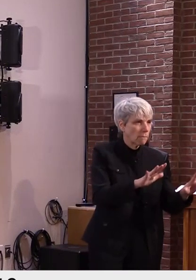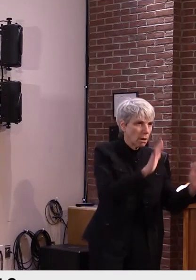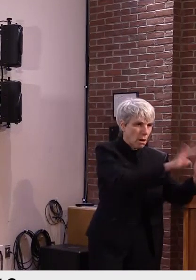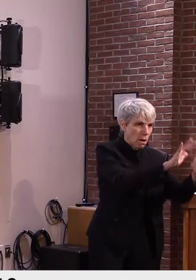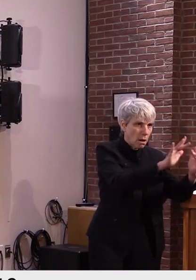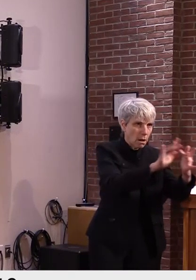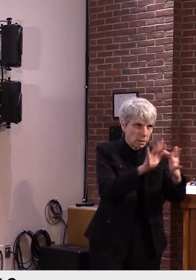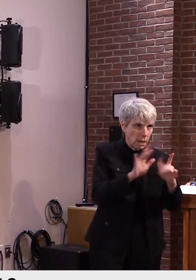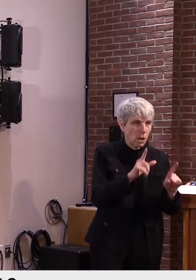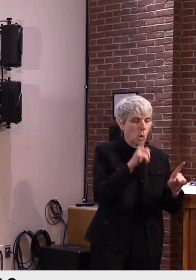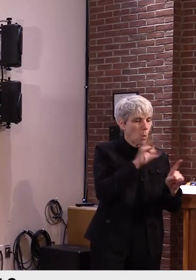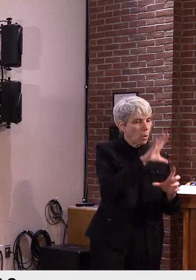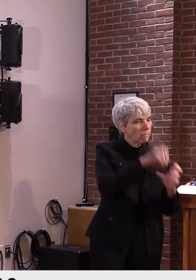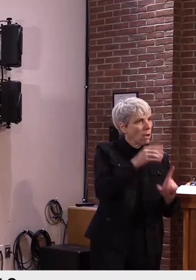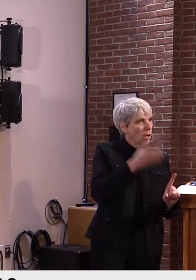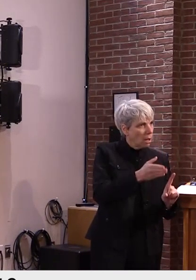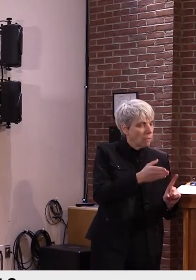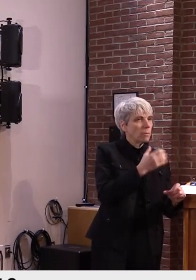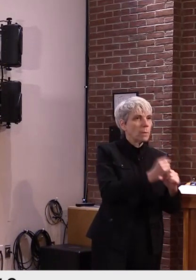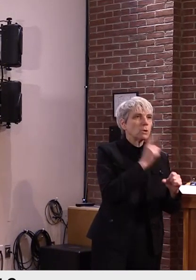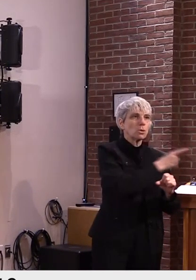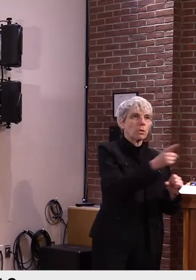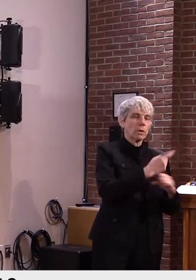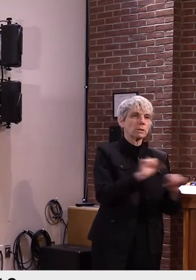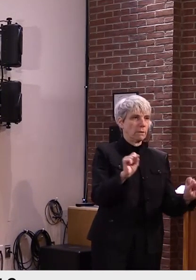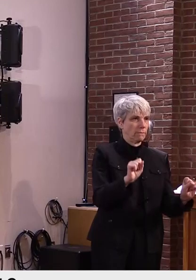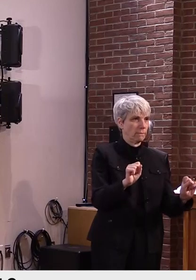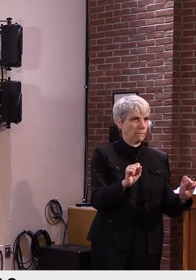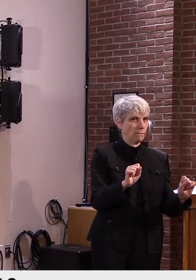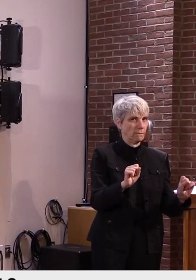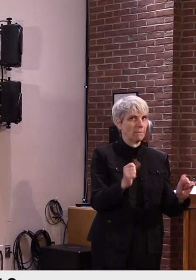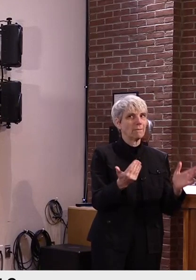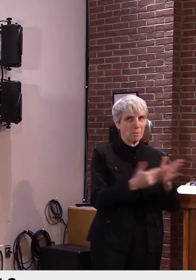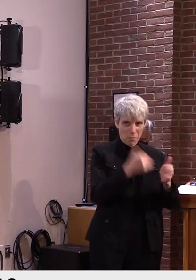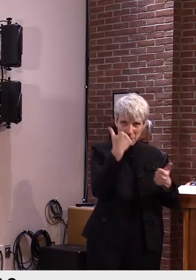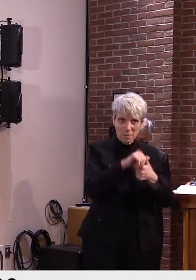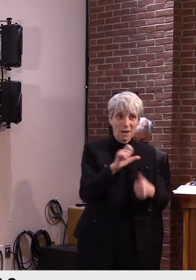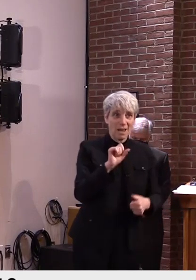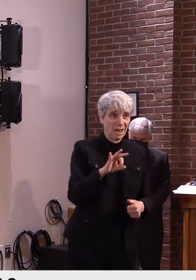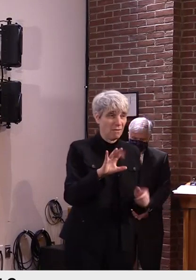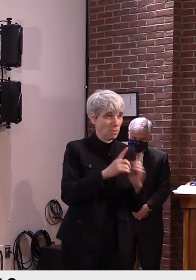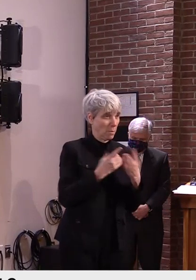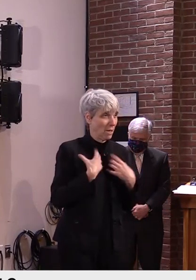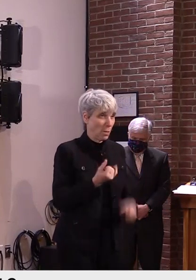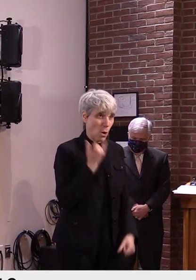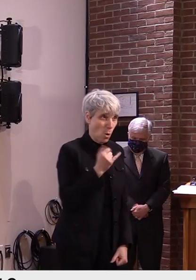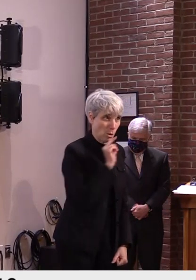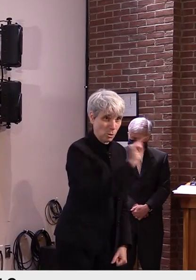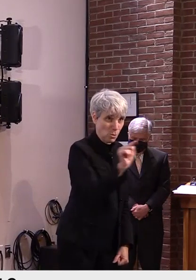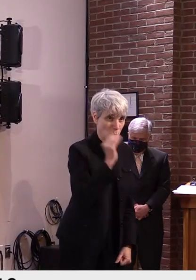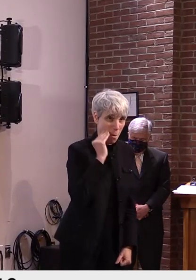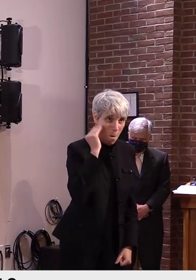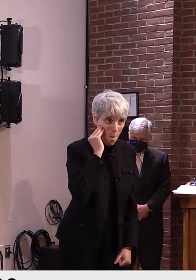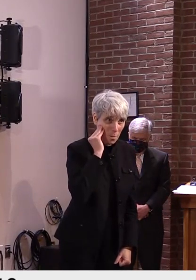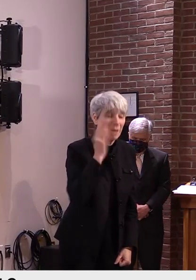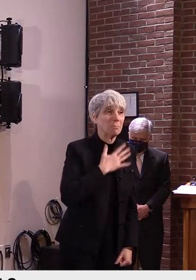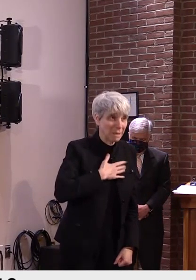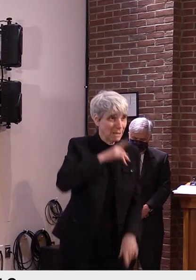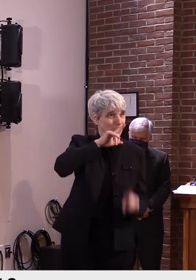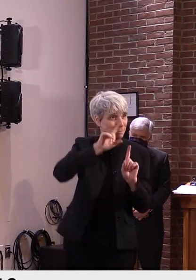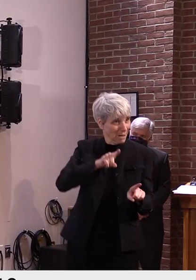contact tracing. And again, if you get a call from the health department, we are all counting on you to answer the phone and speak with our